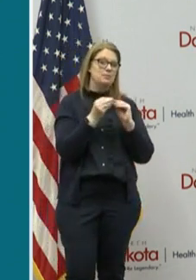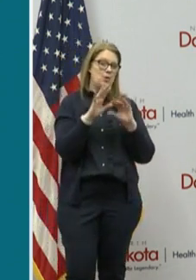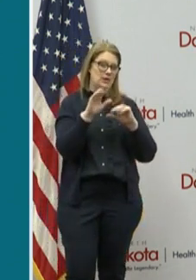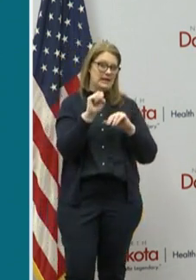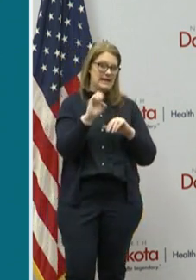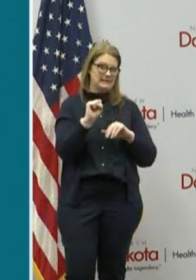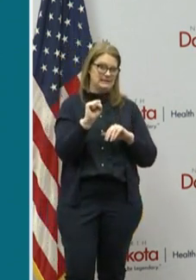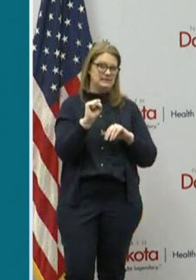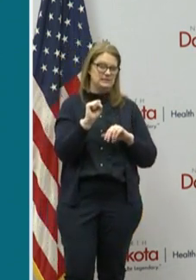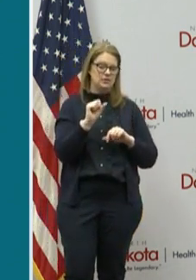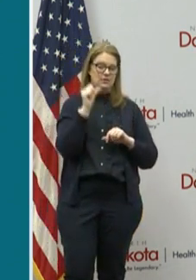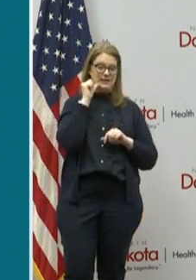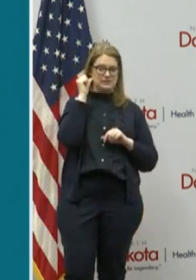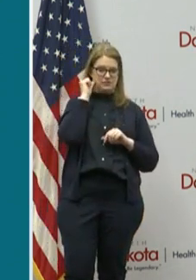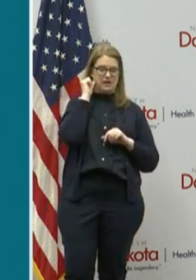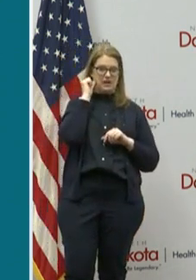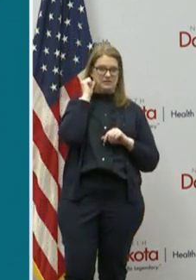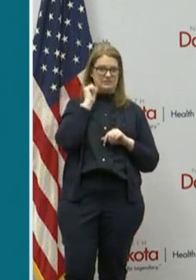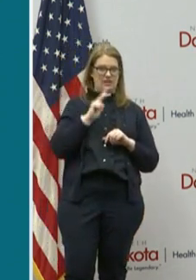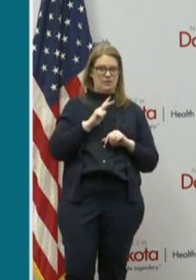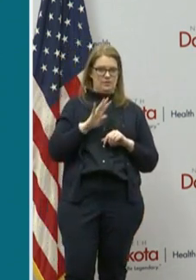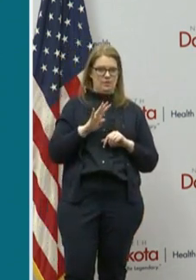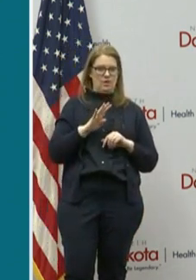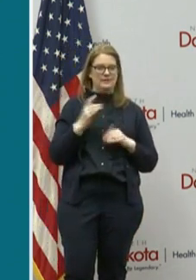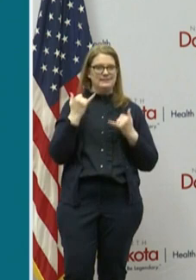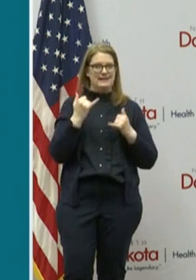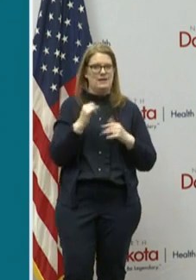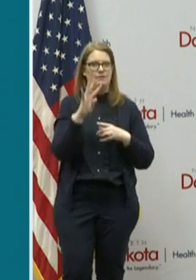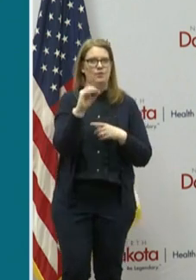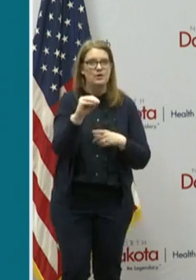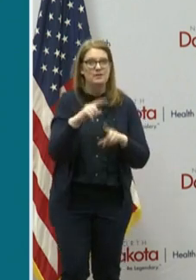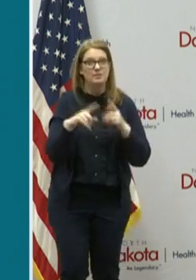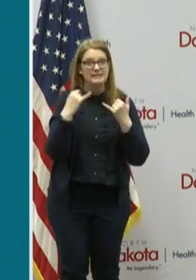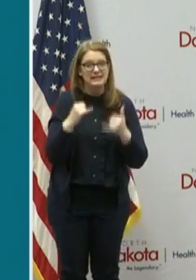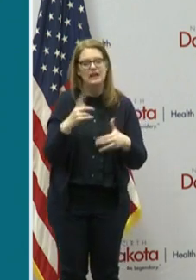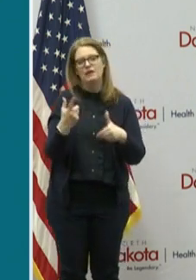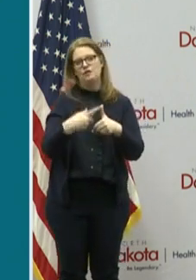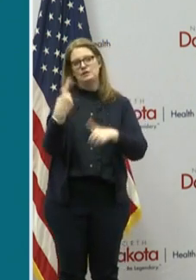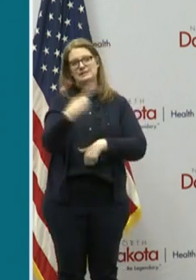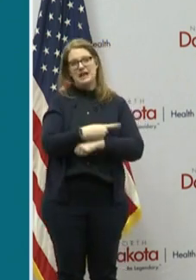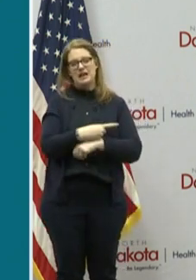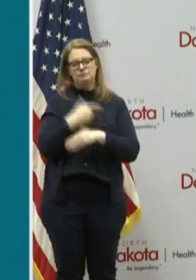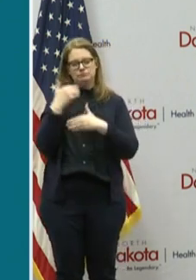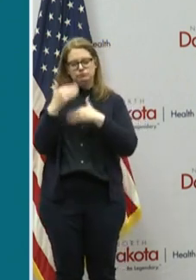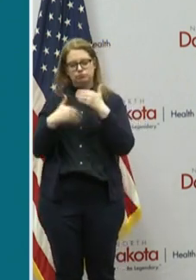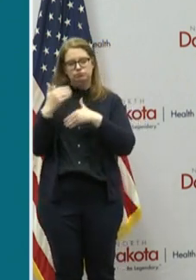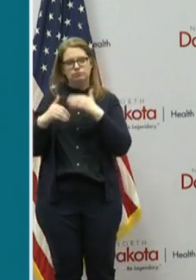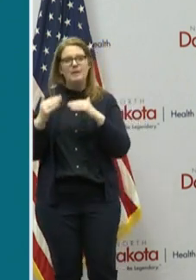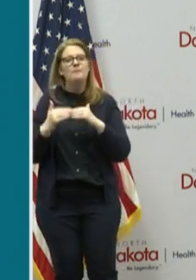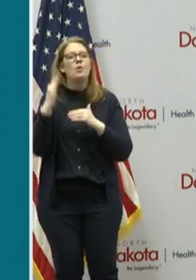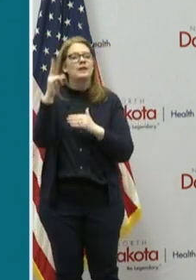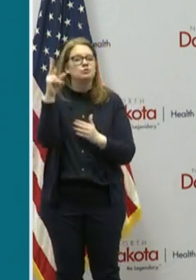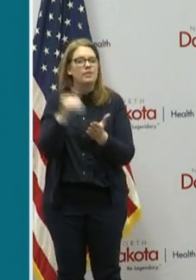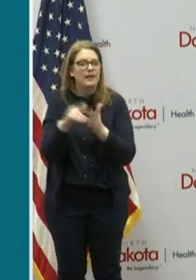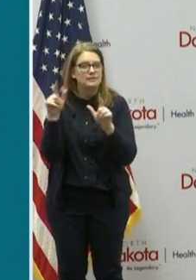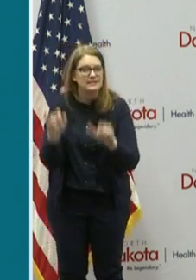34. It is the first time we've completed more than 2,000 tests. At our today's test